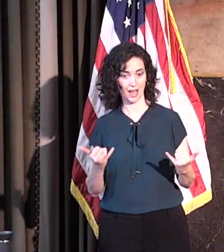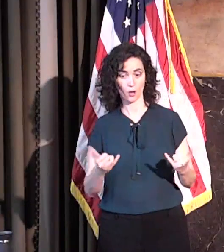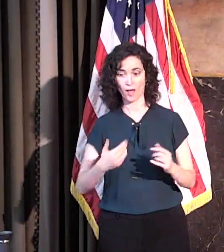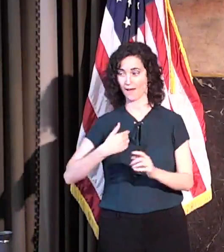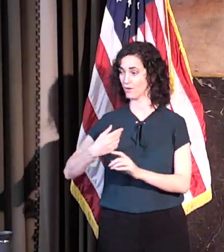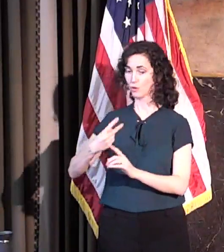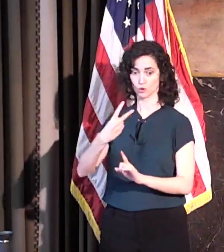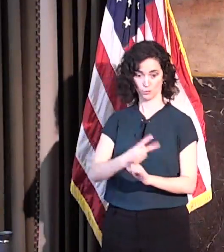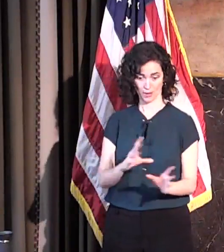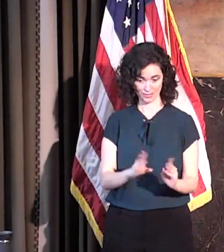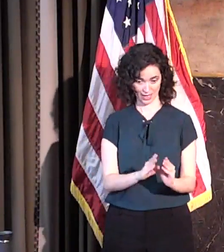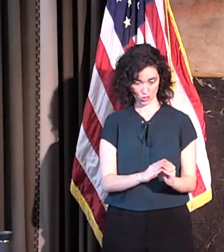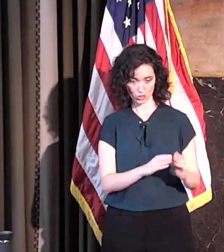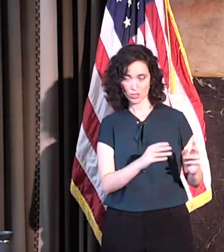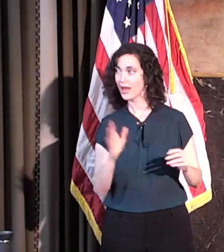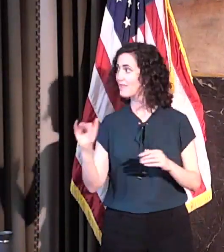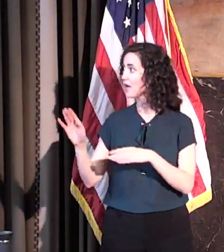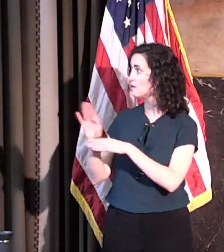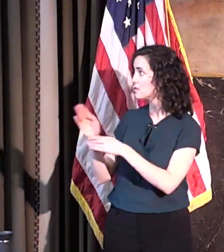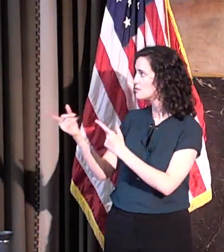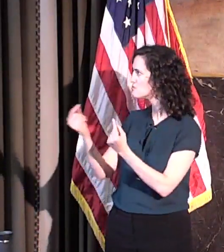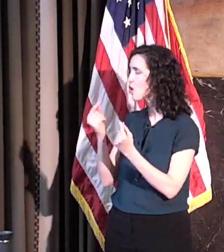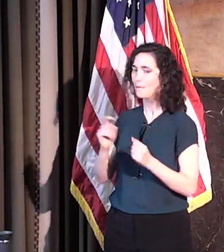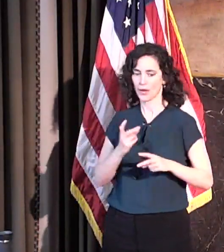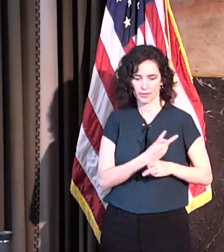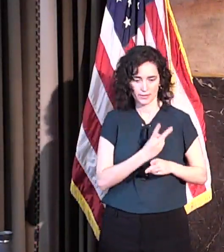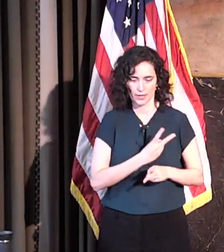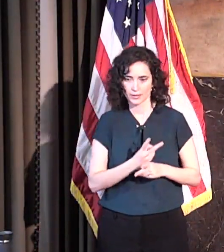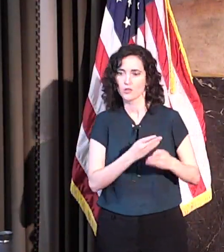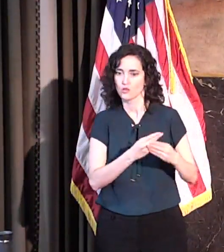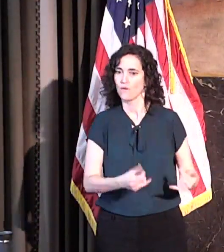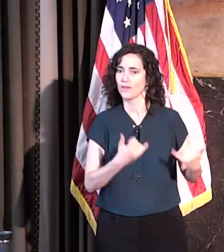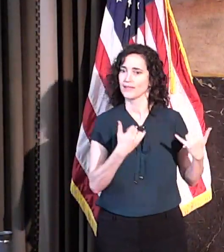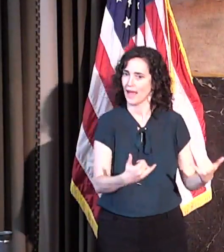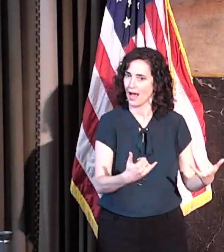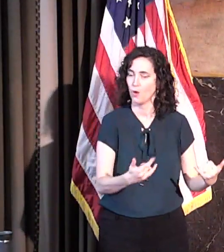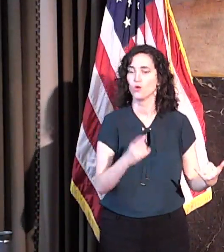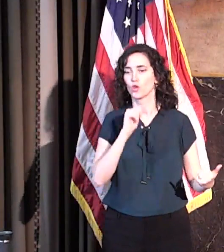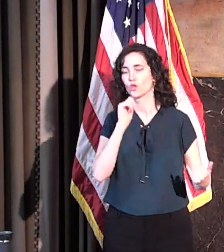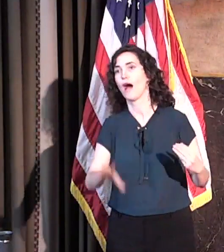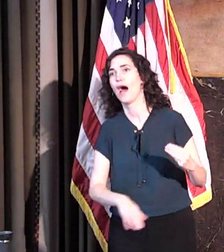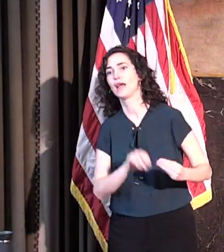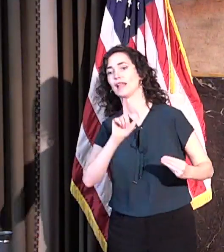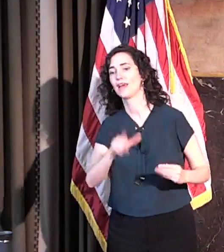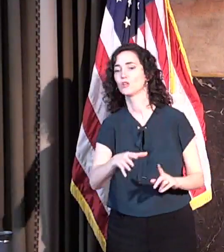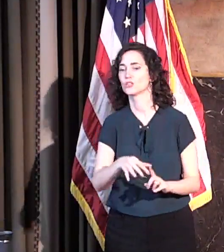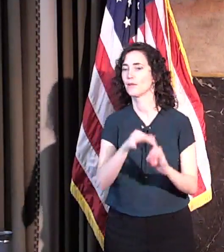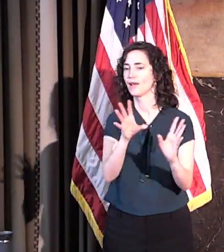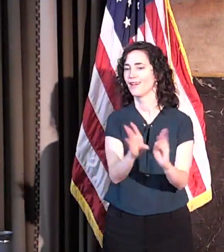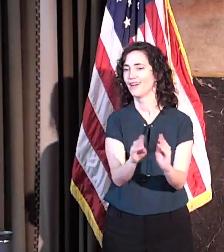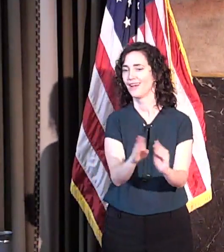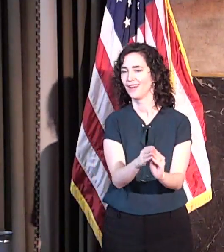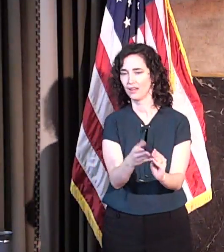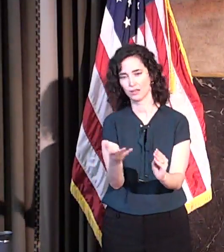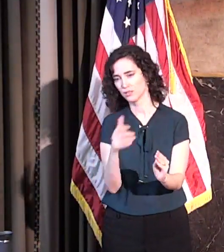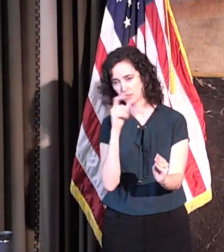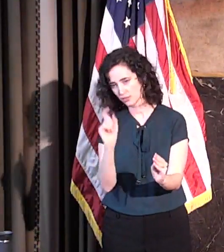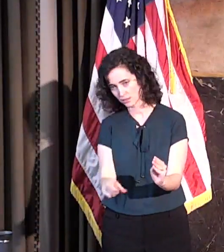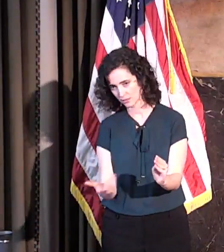2-month session. It absolutely should not be necessary to have a special session in order to deal with